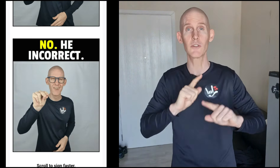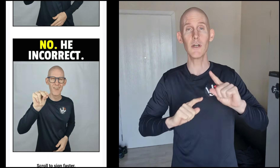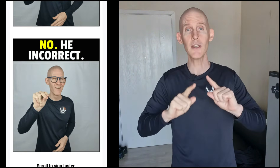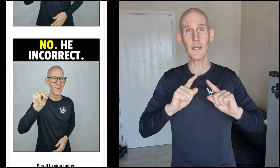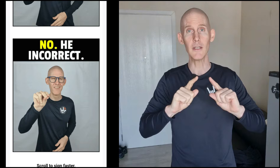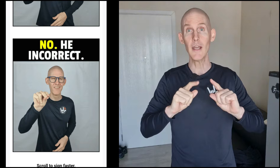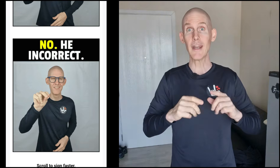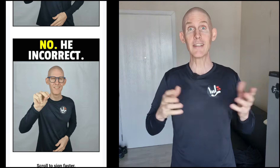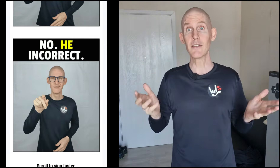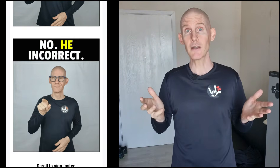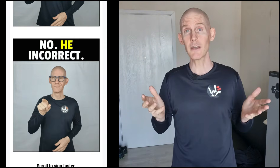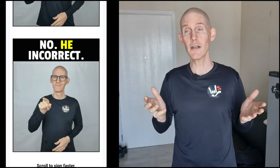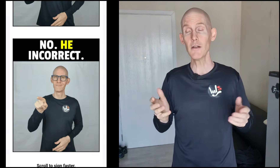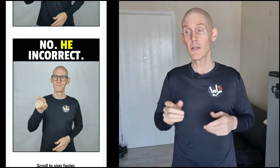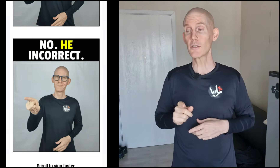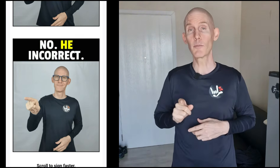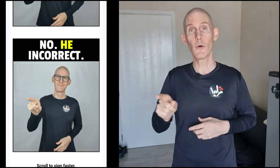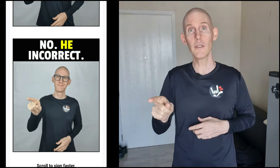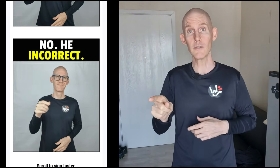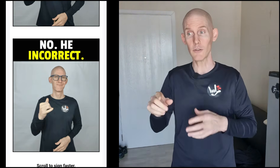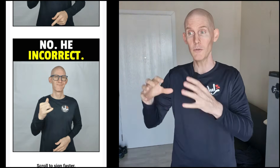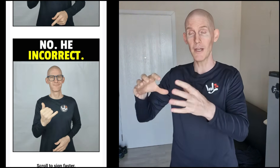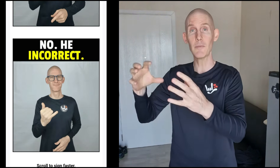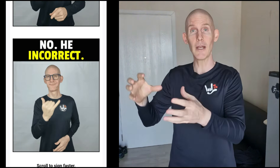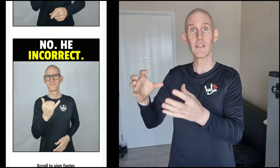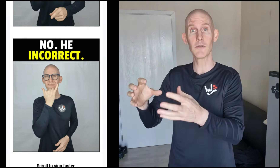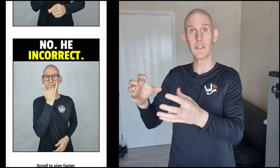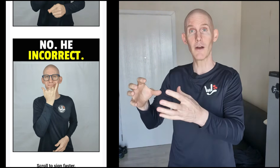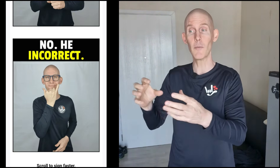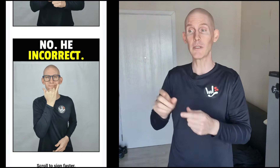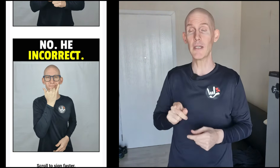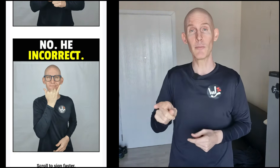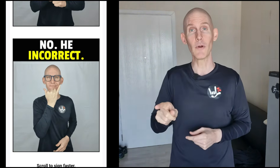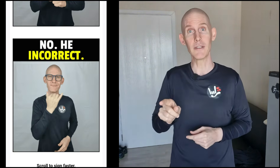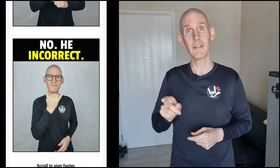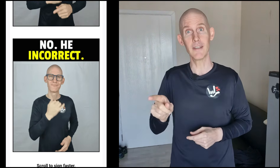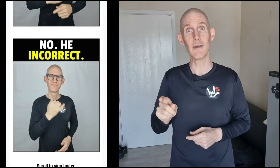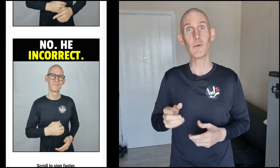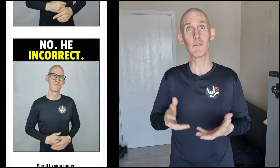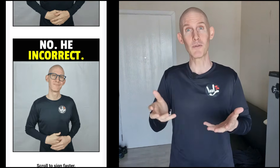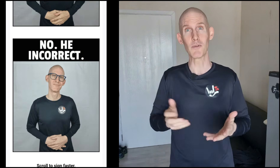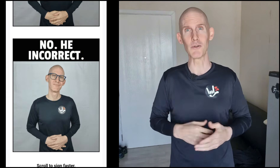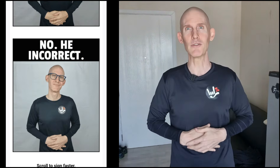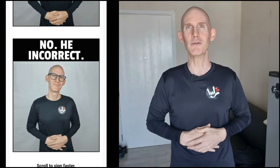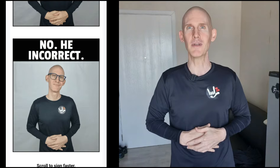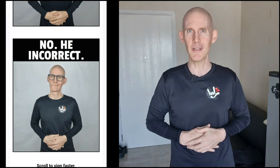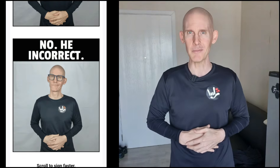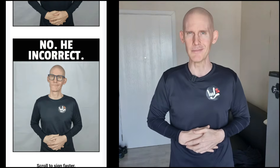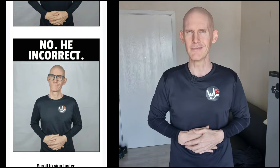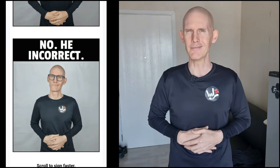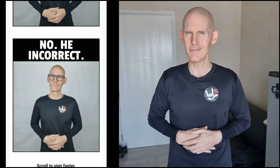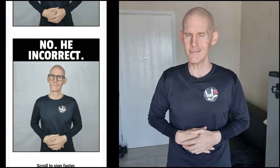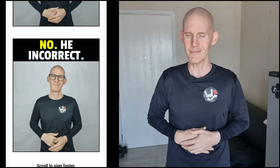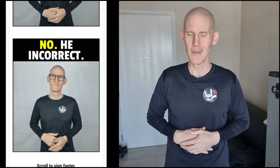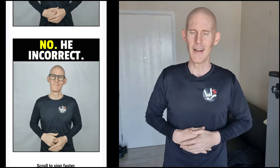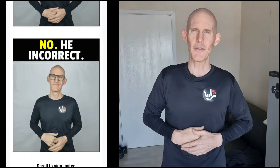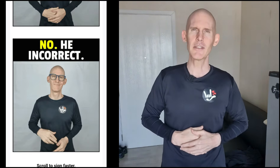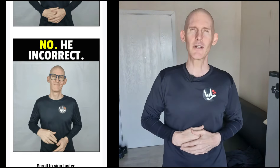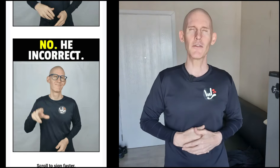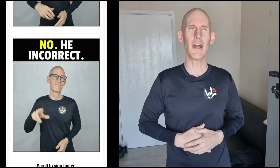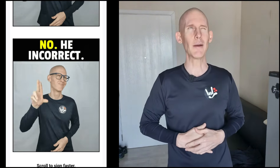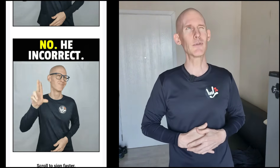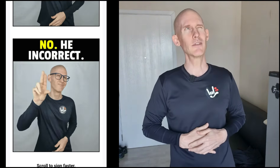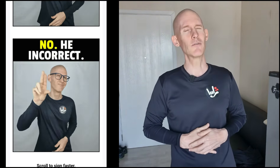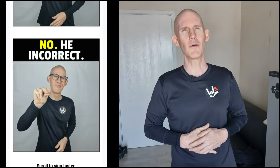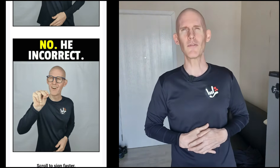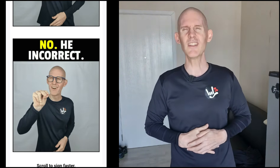when you're signing and he's not there, just point to that imaginary Tom and keep pointing to him when you refer to him. I think it's